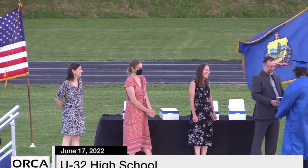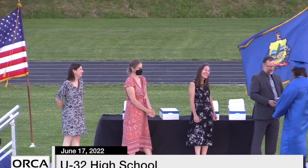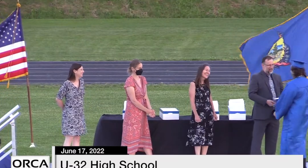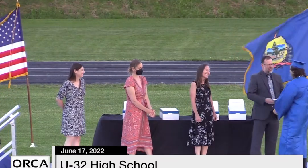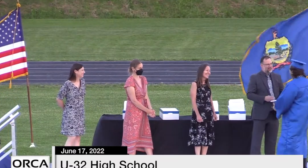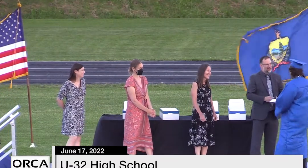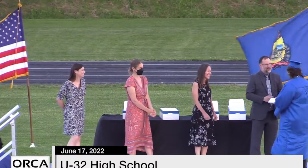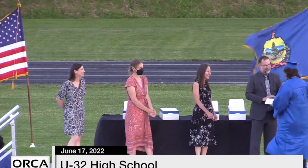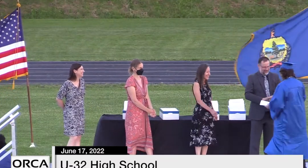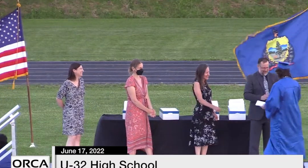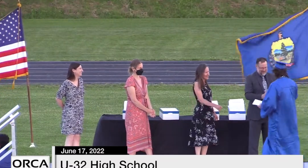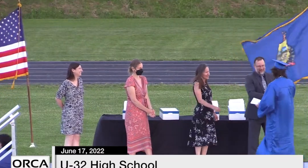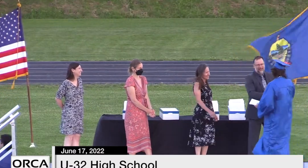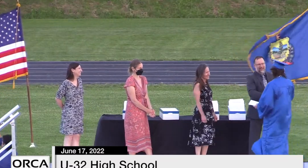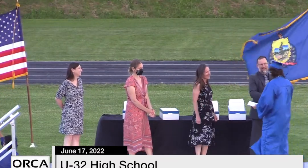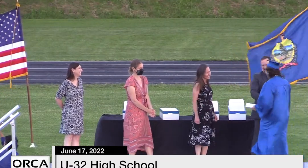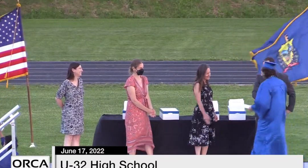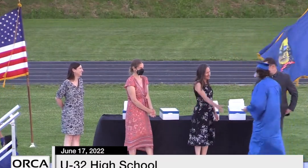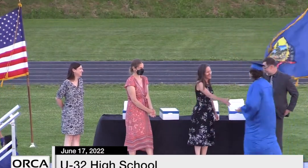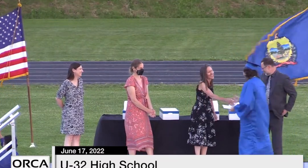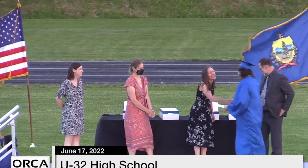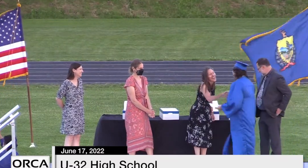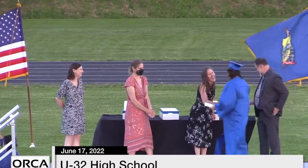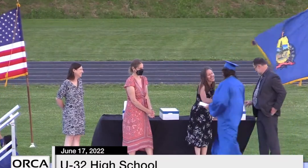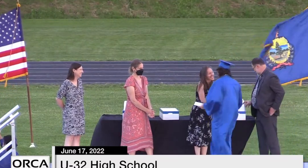Samuel Gavin Clark.